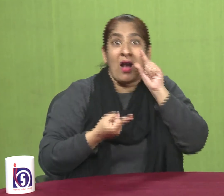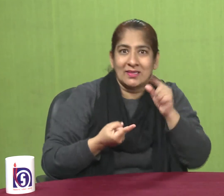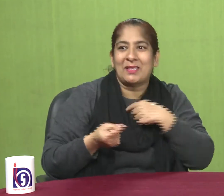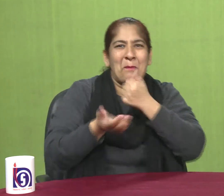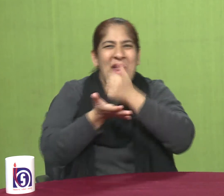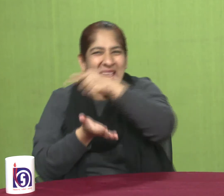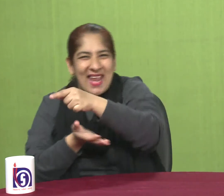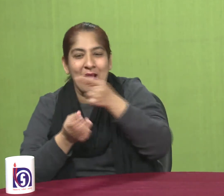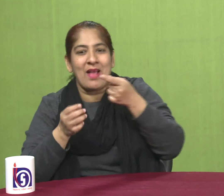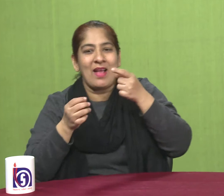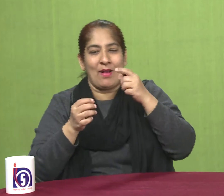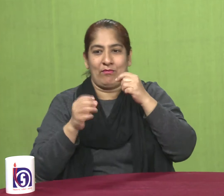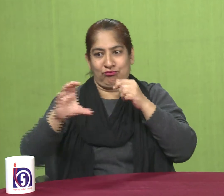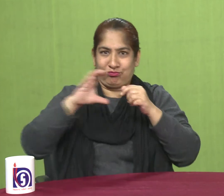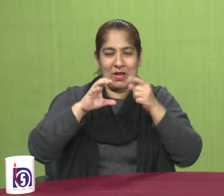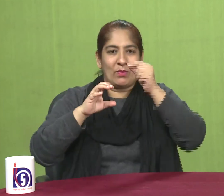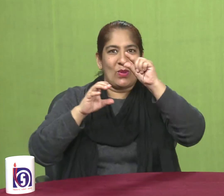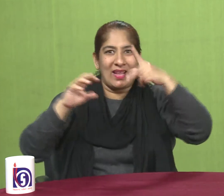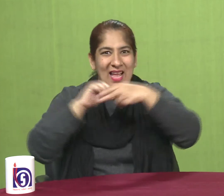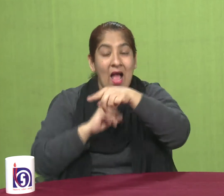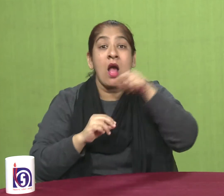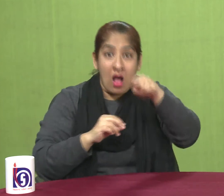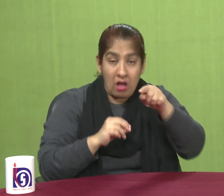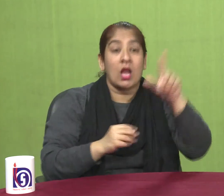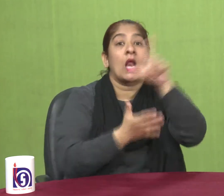Where they can contact the bank and take the money.